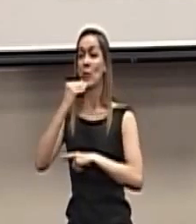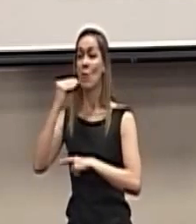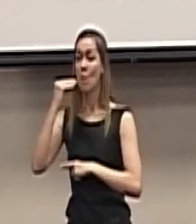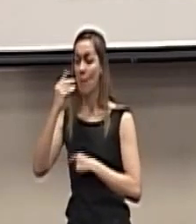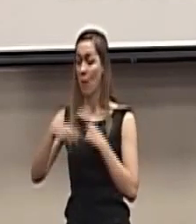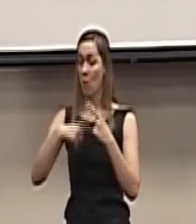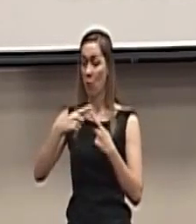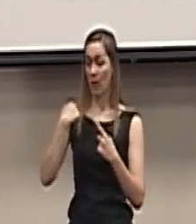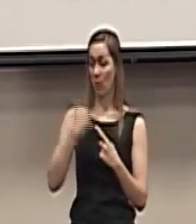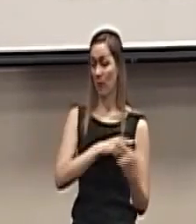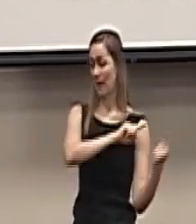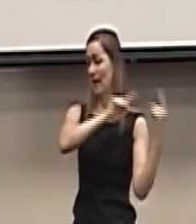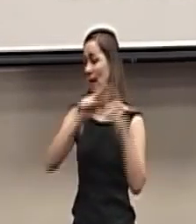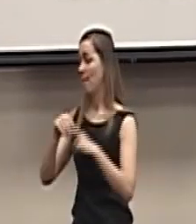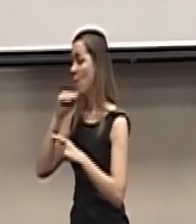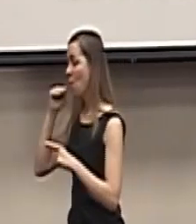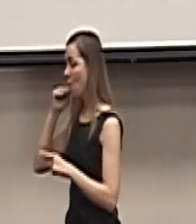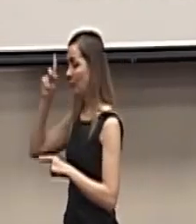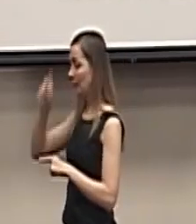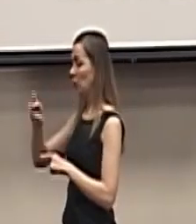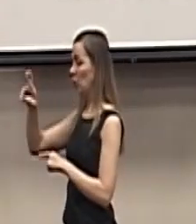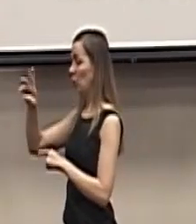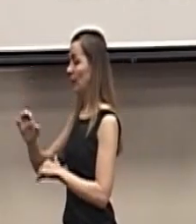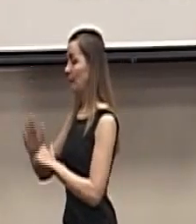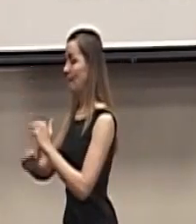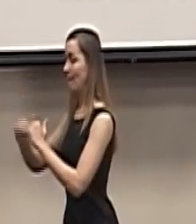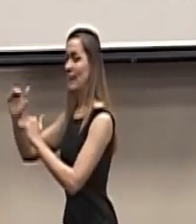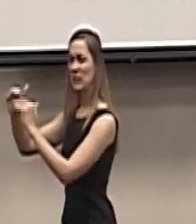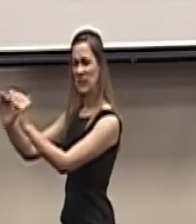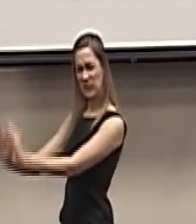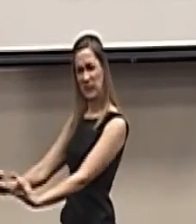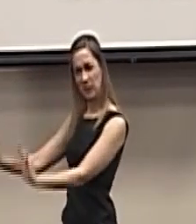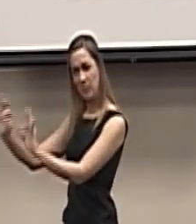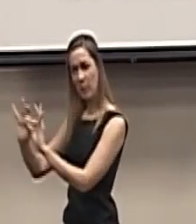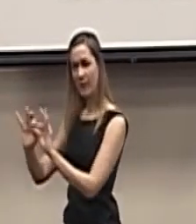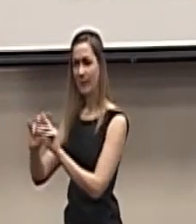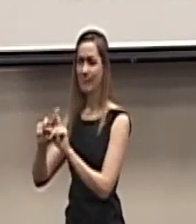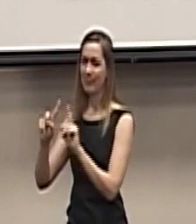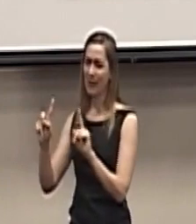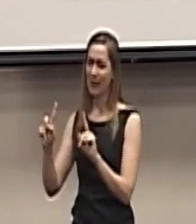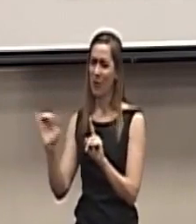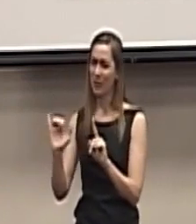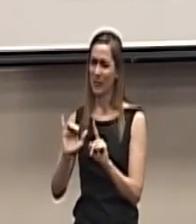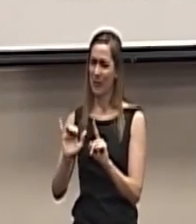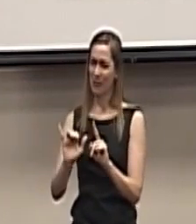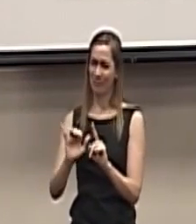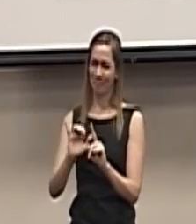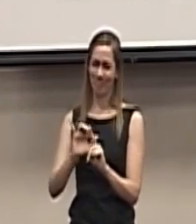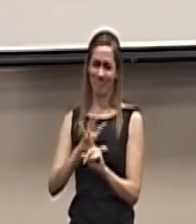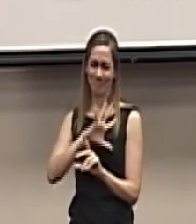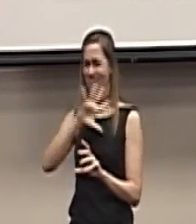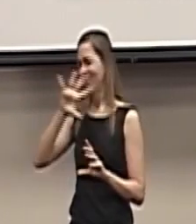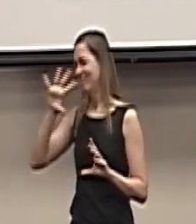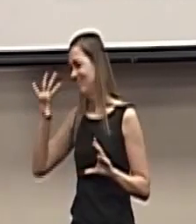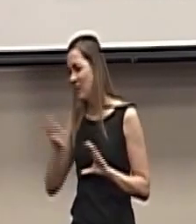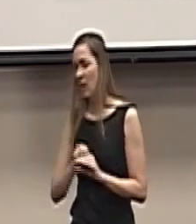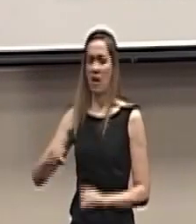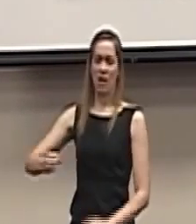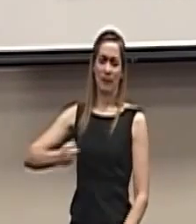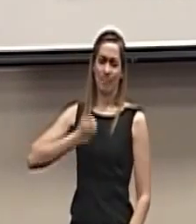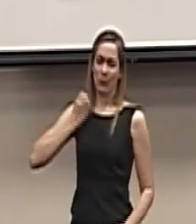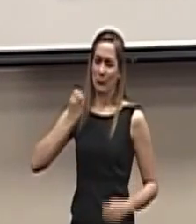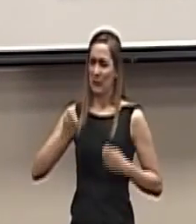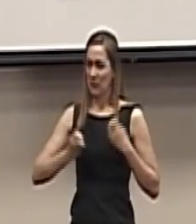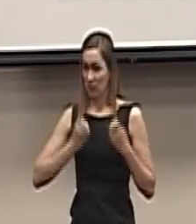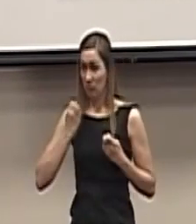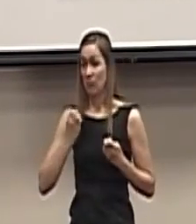home, we rebuild, super important. But I also want to say this, that's also going to be a time of great emotion. It's going to be a time of great emotion, and that's